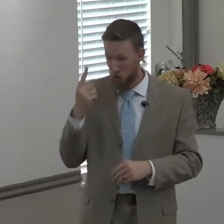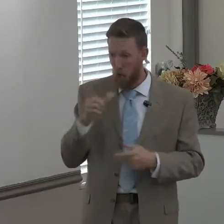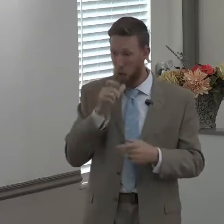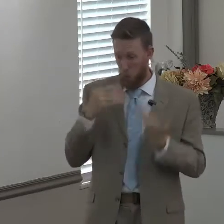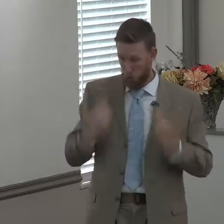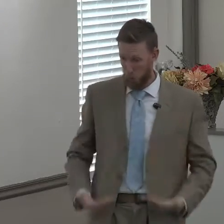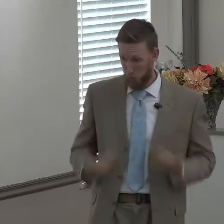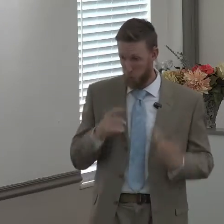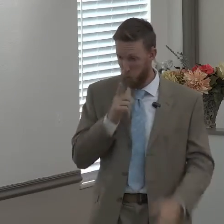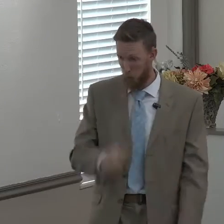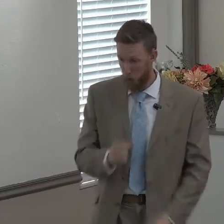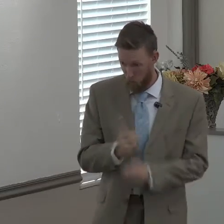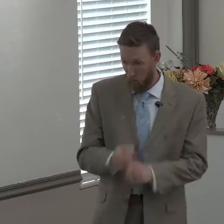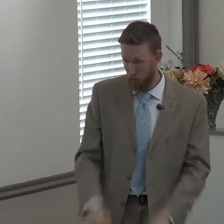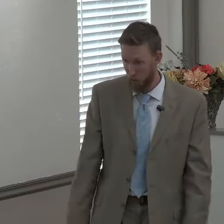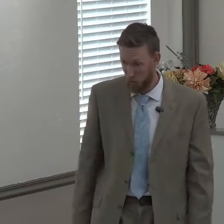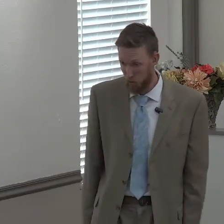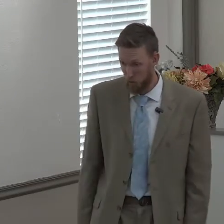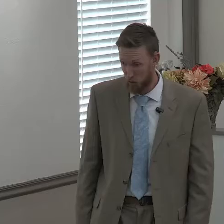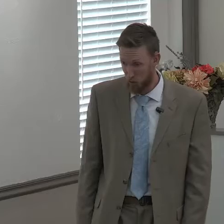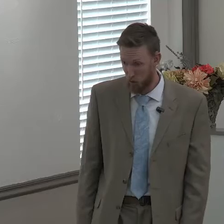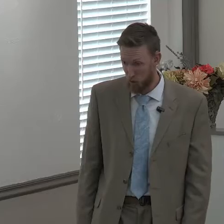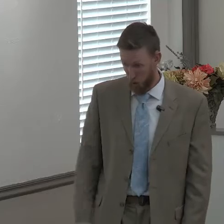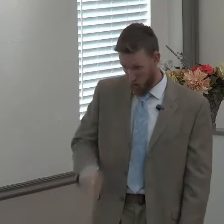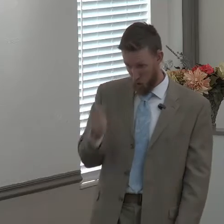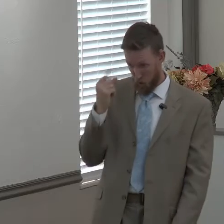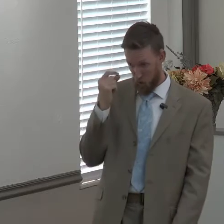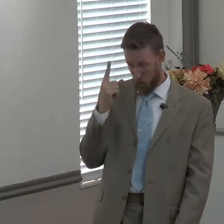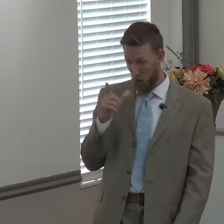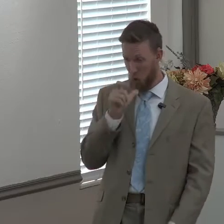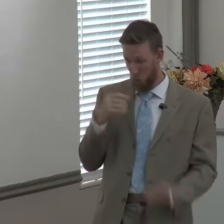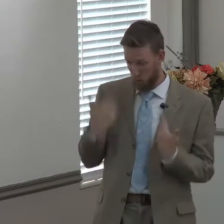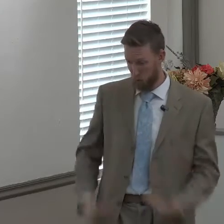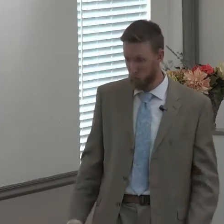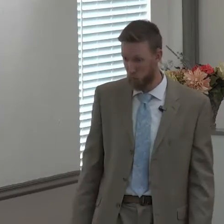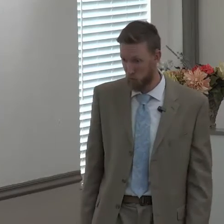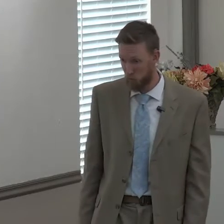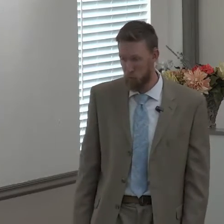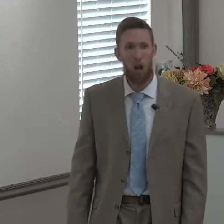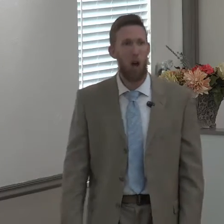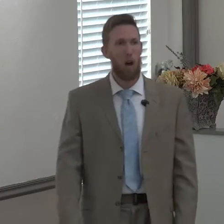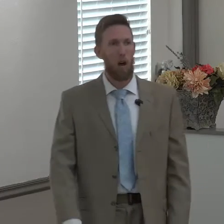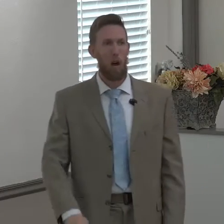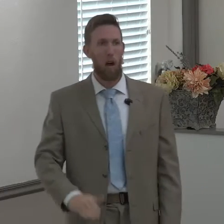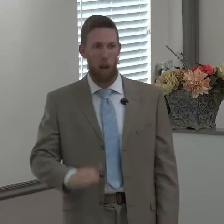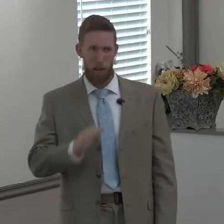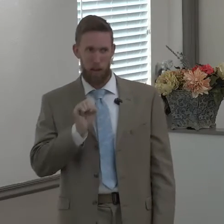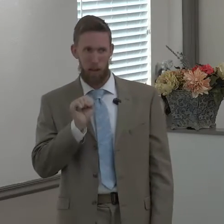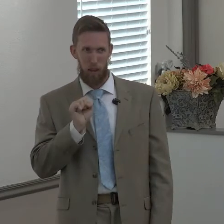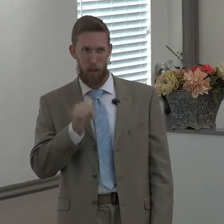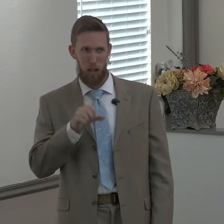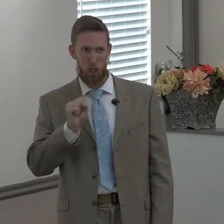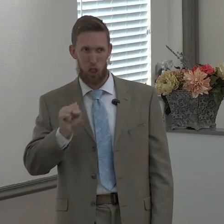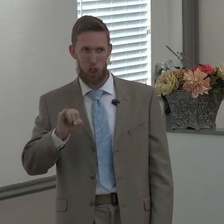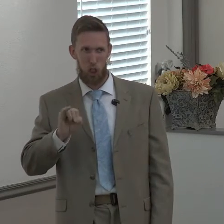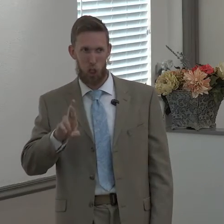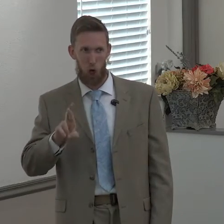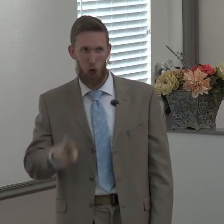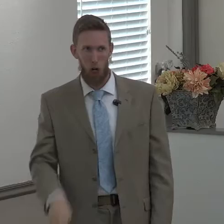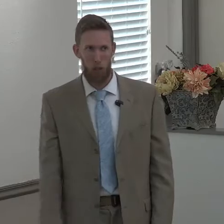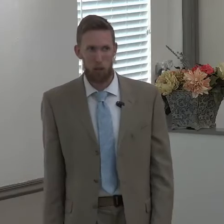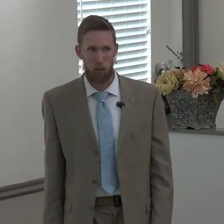very important to me. But you know something? I don't have to come to any of them and say, now, you do understand who I